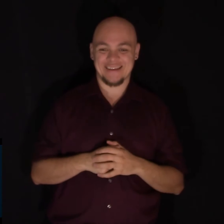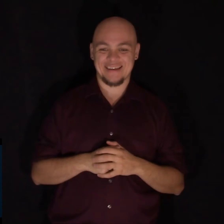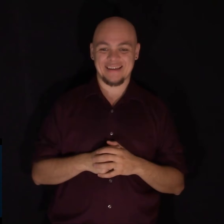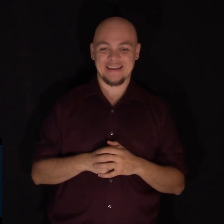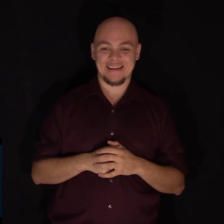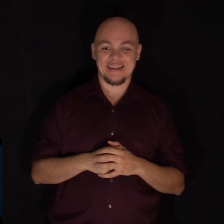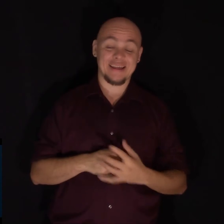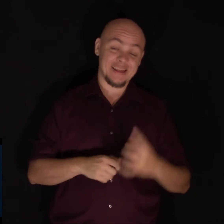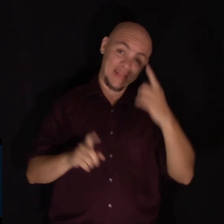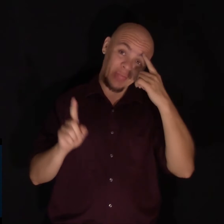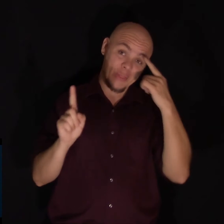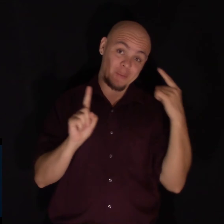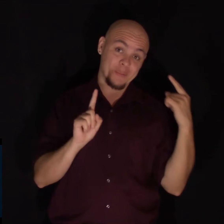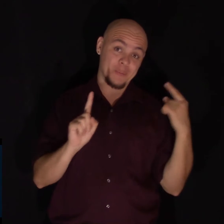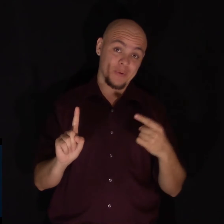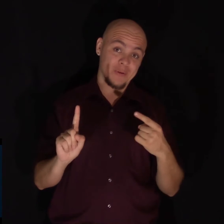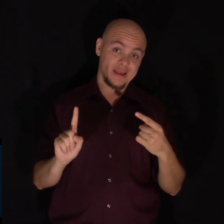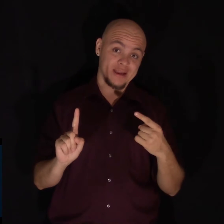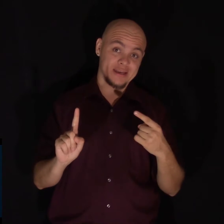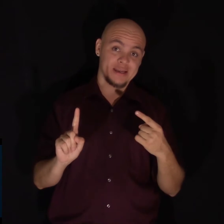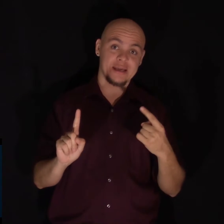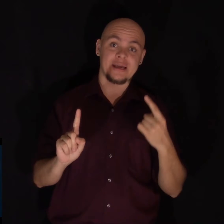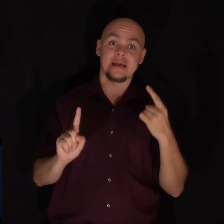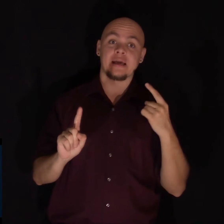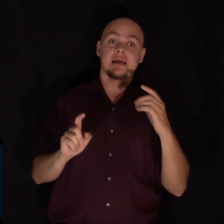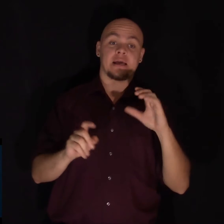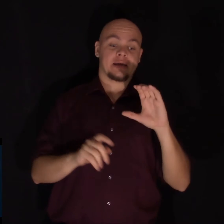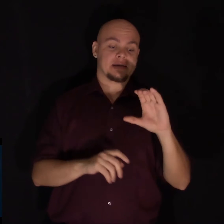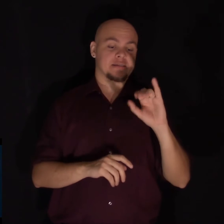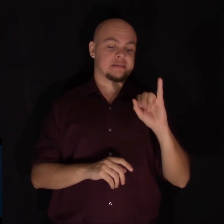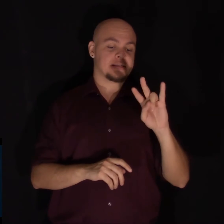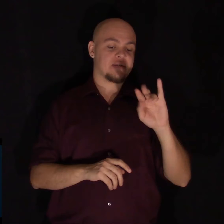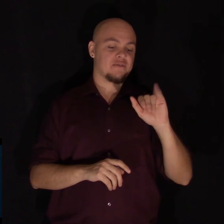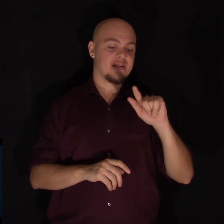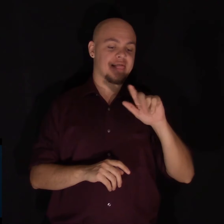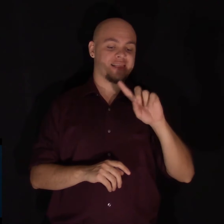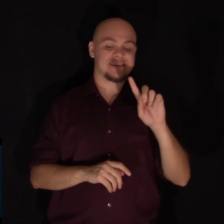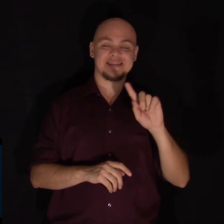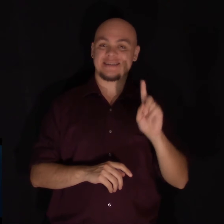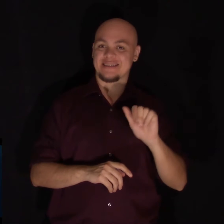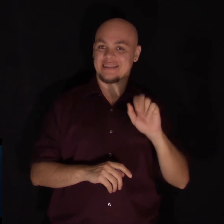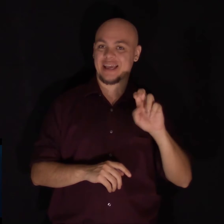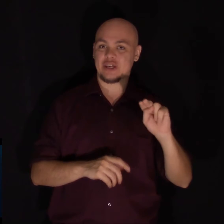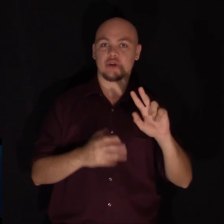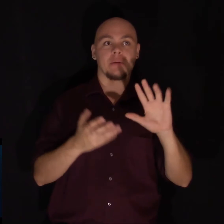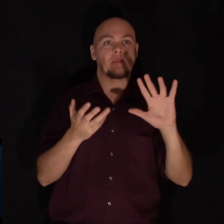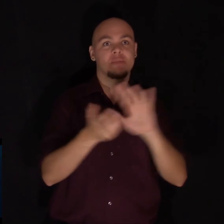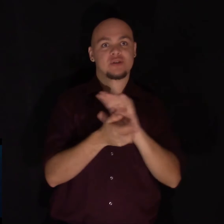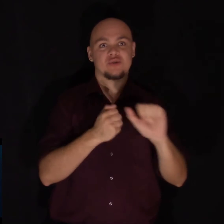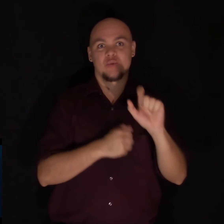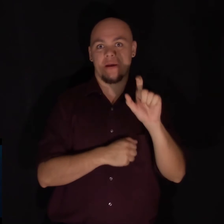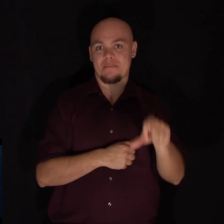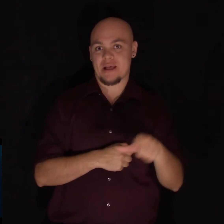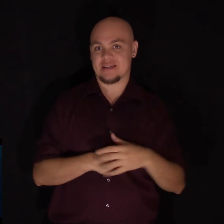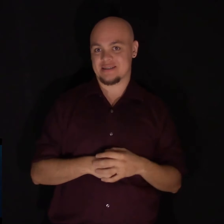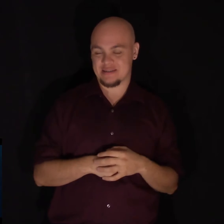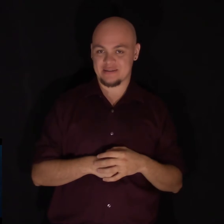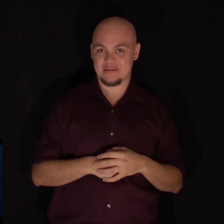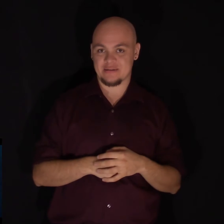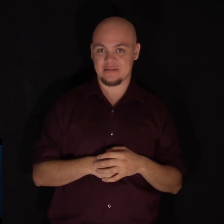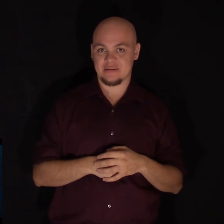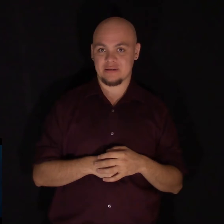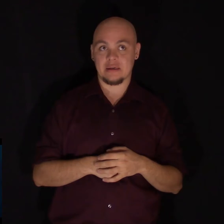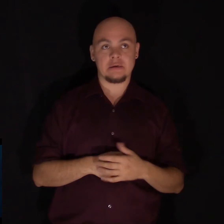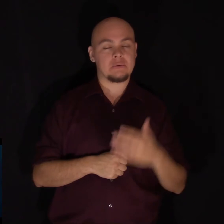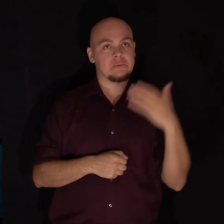The point is, something would have to destroy civilization as we know it. Okay, you have to imagine how bad it would have